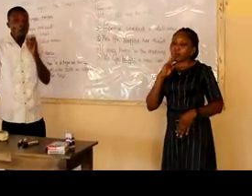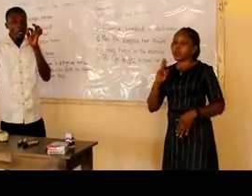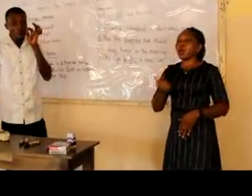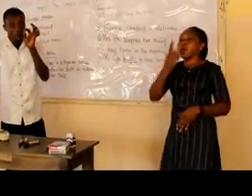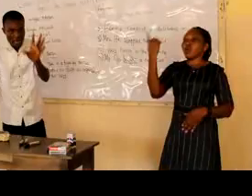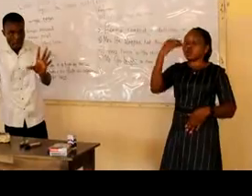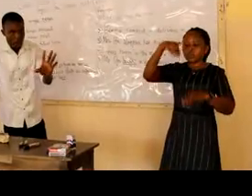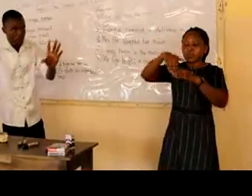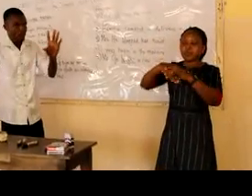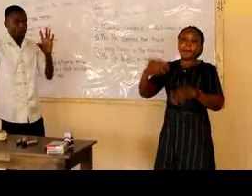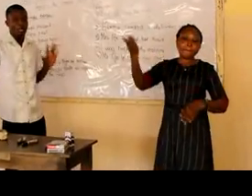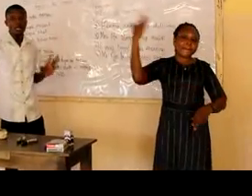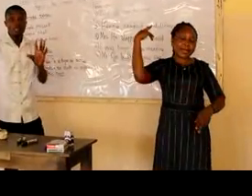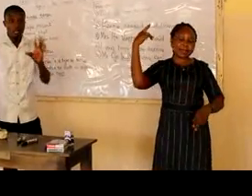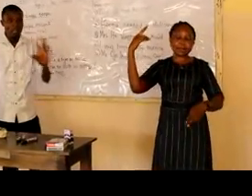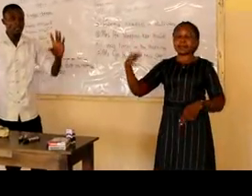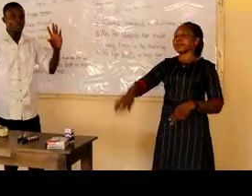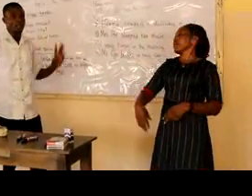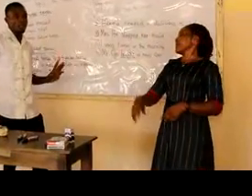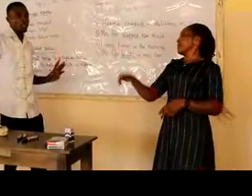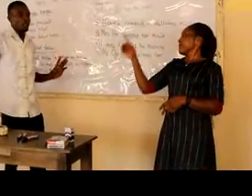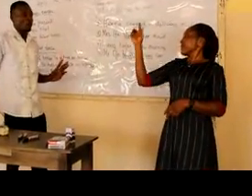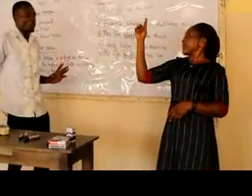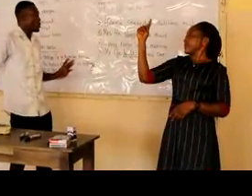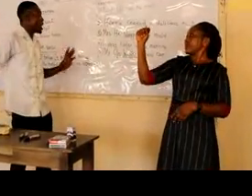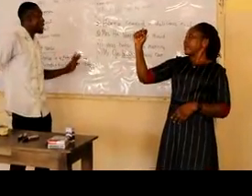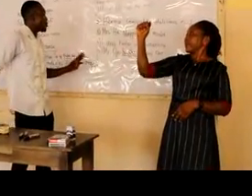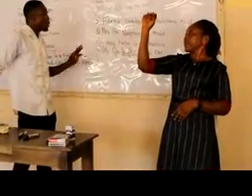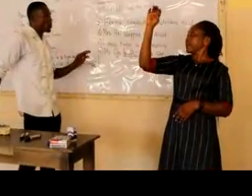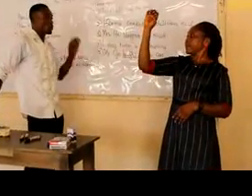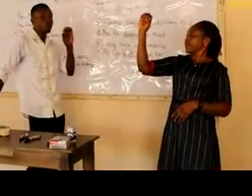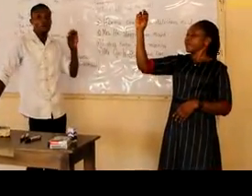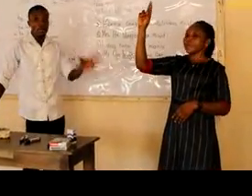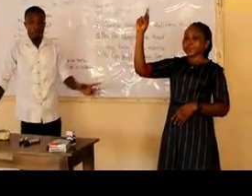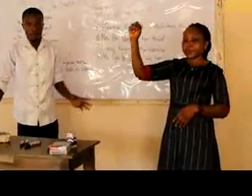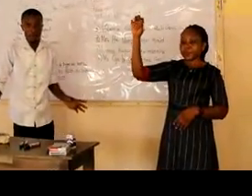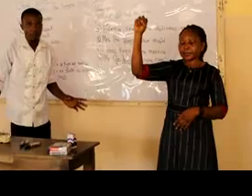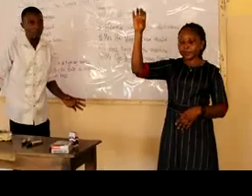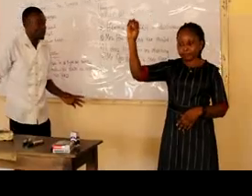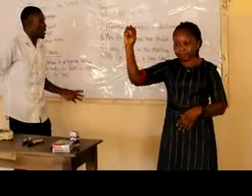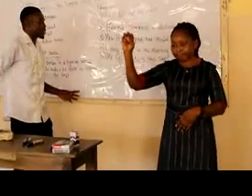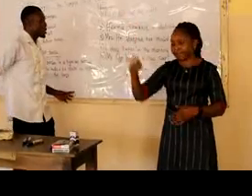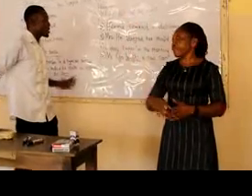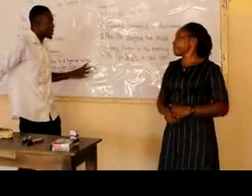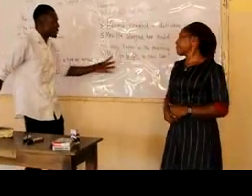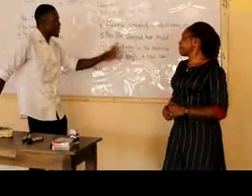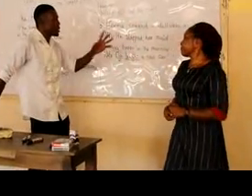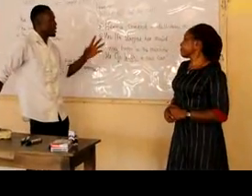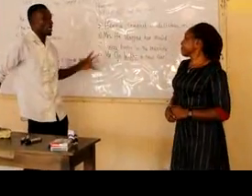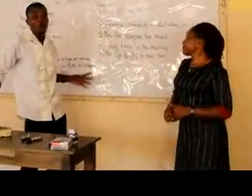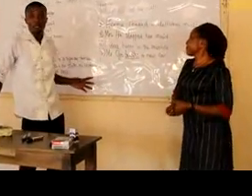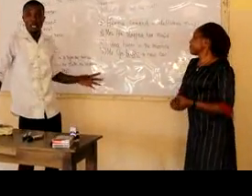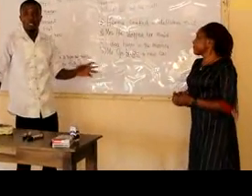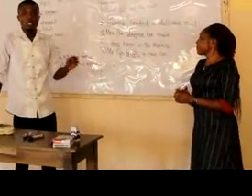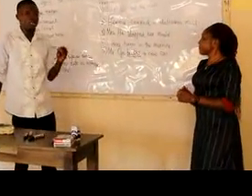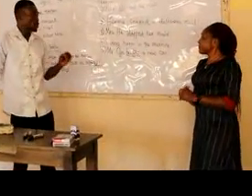are the only verb in that sentence. When you have up to 2 verbs expressing